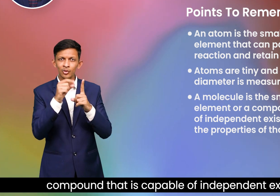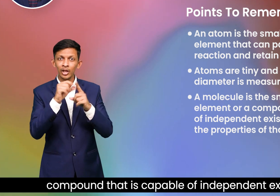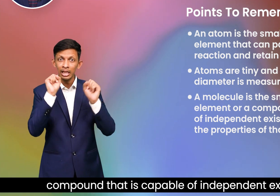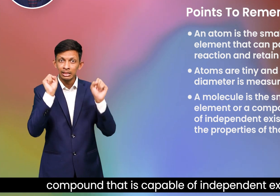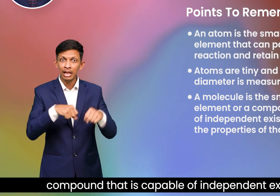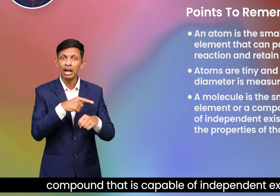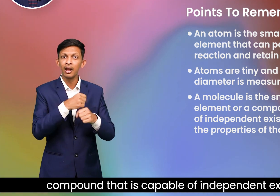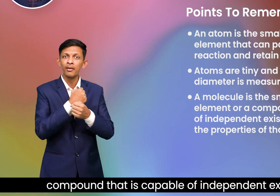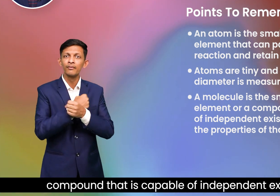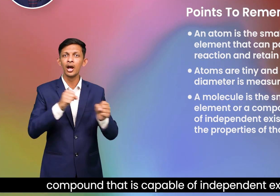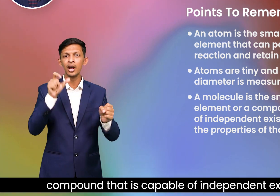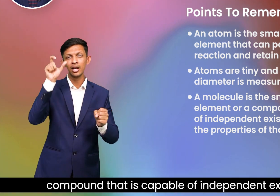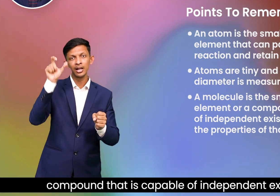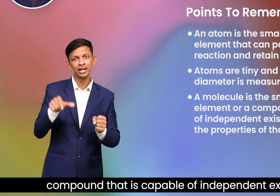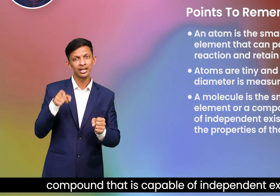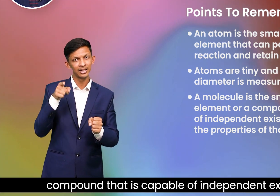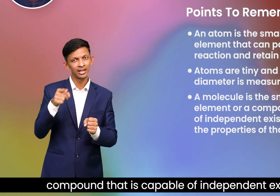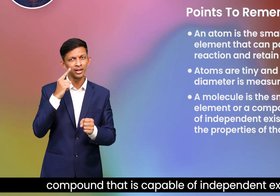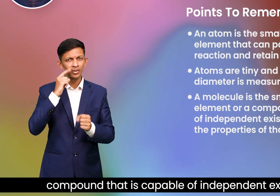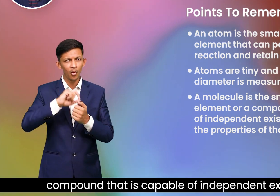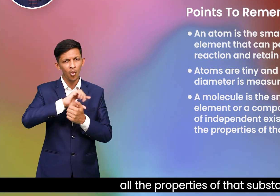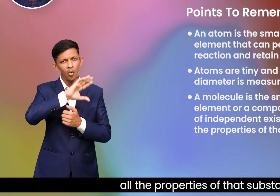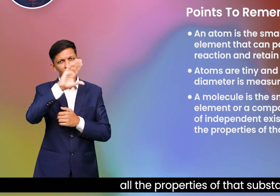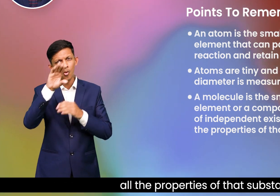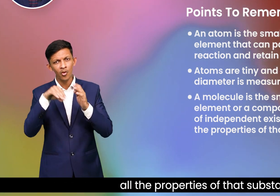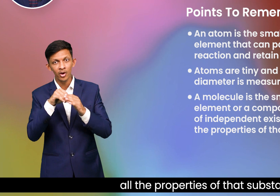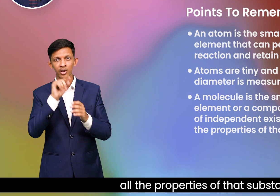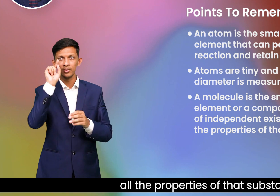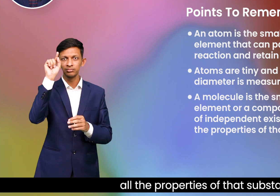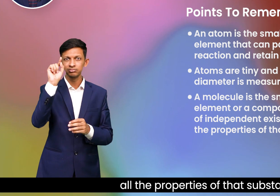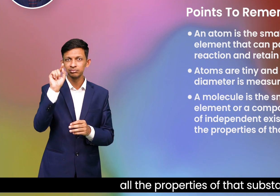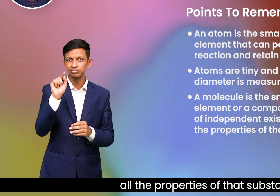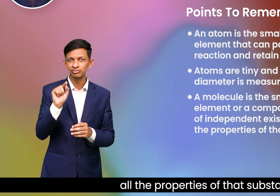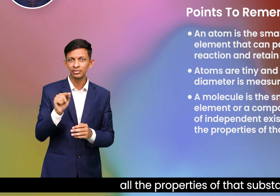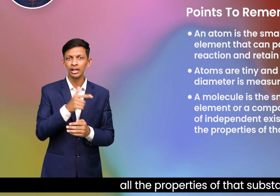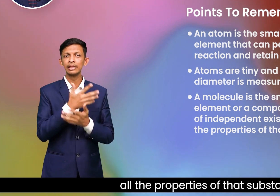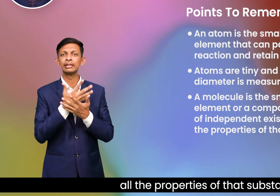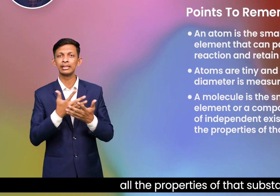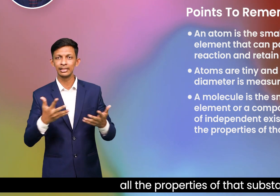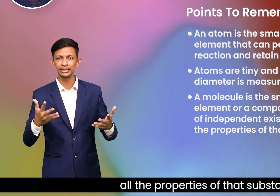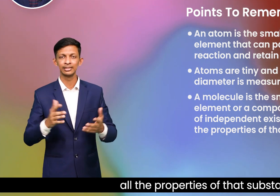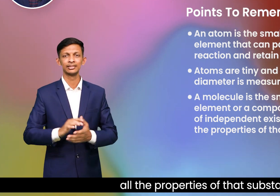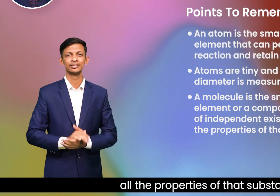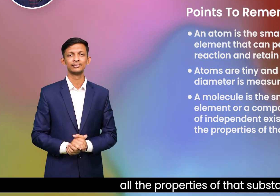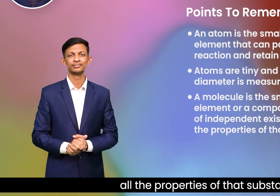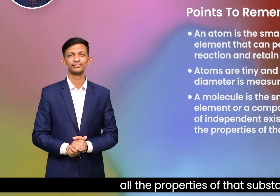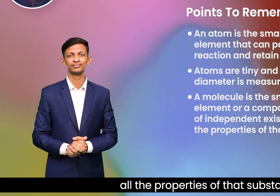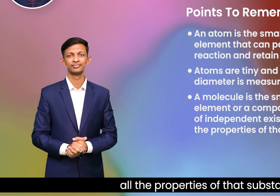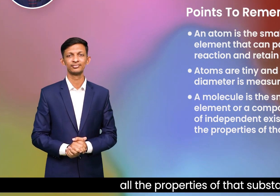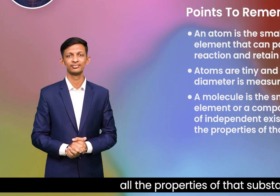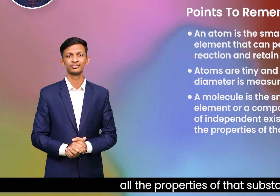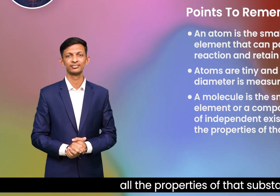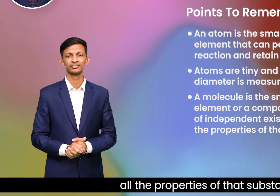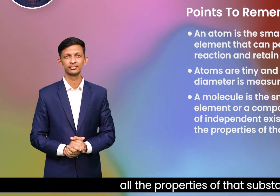of independent existence and retains all the properties of that substance.